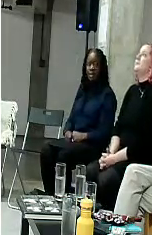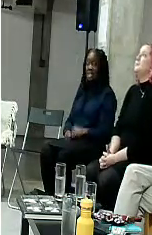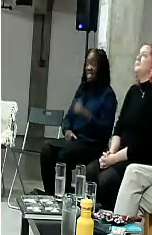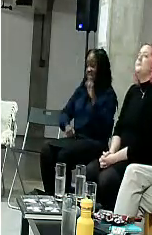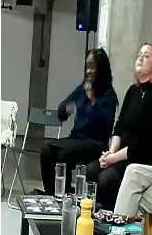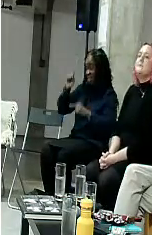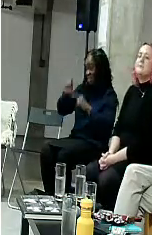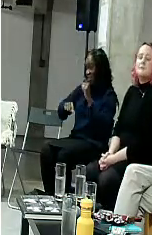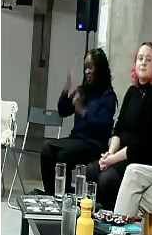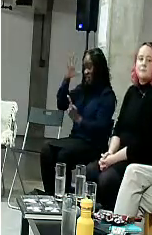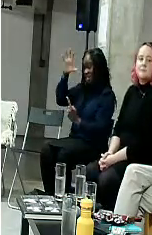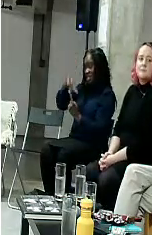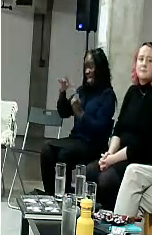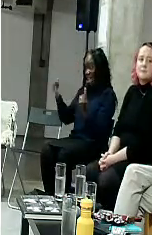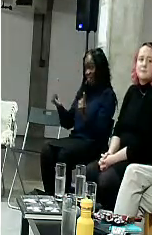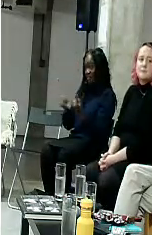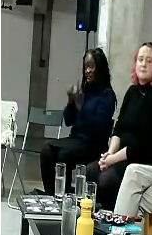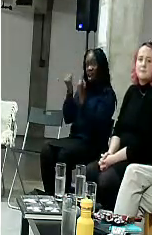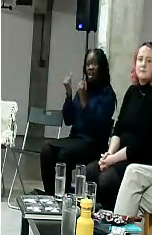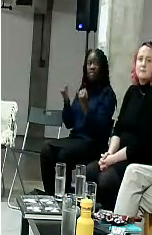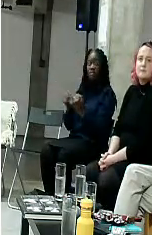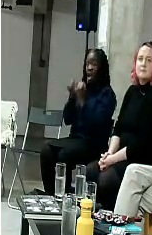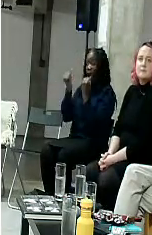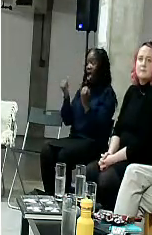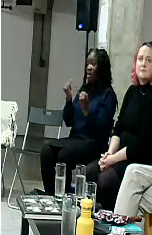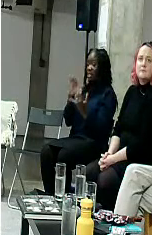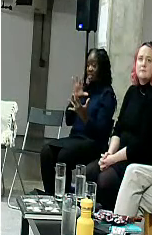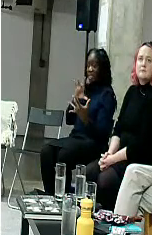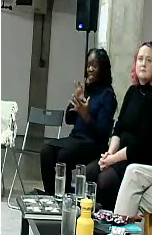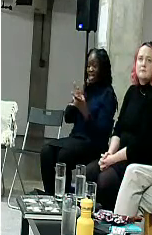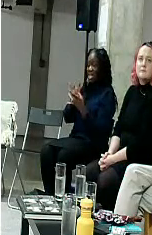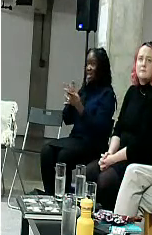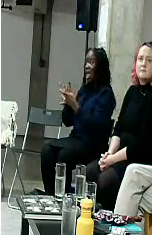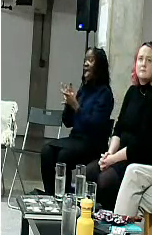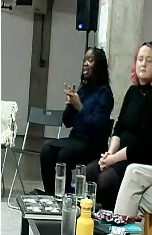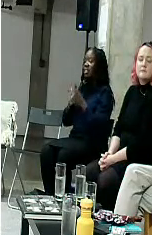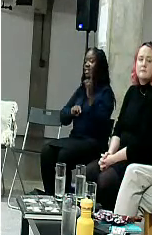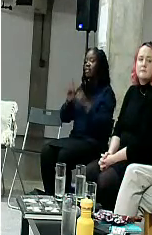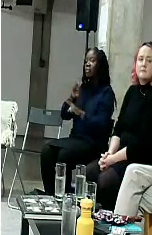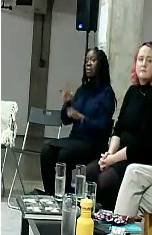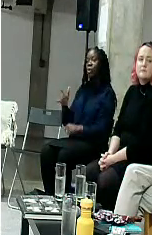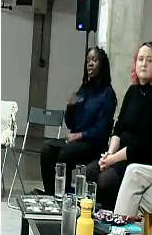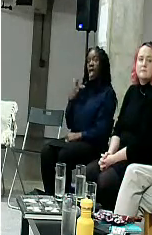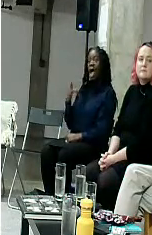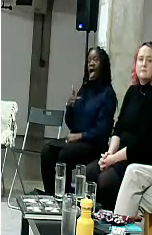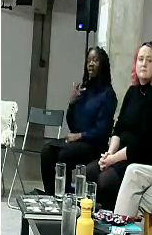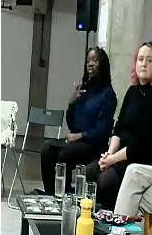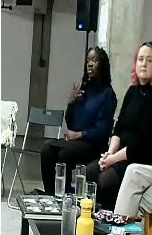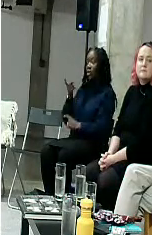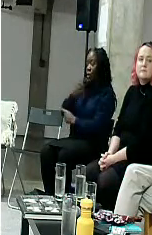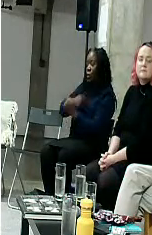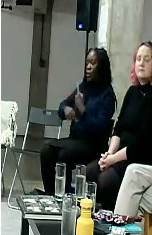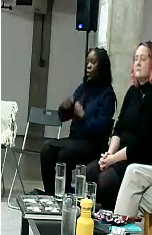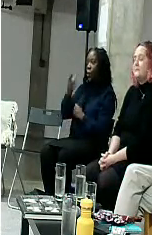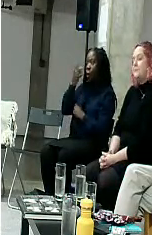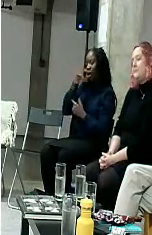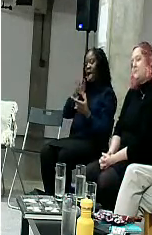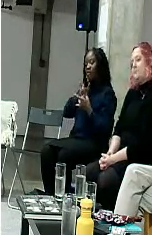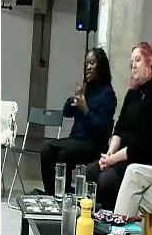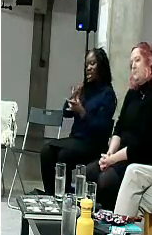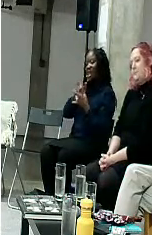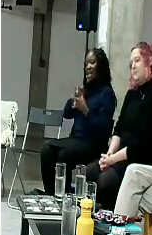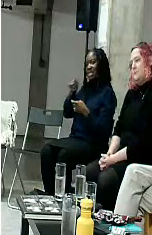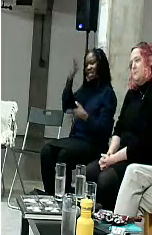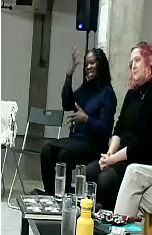of state violence connect so deeply in many people's lives, and I think we could probably all relate to this in different